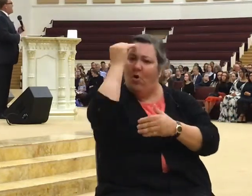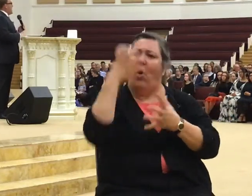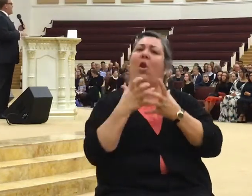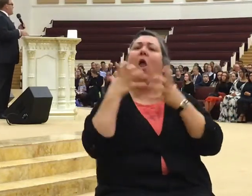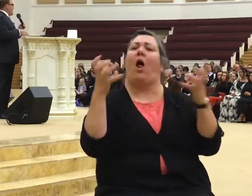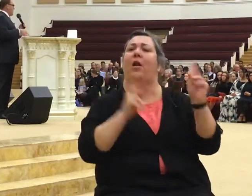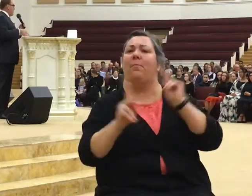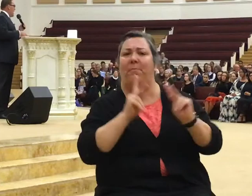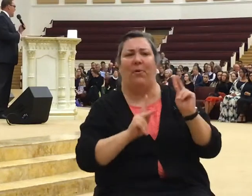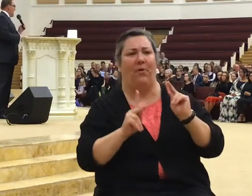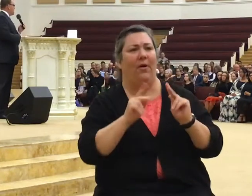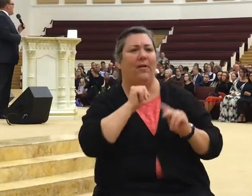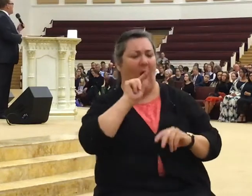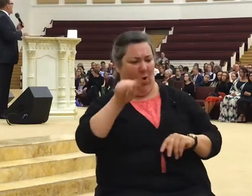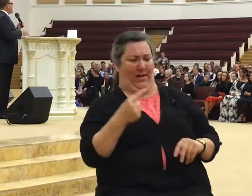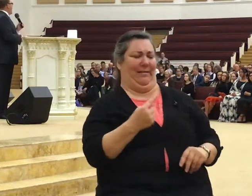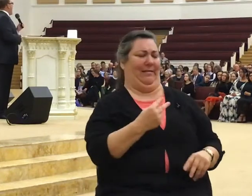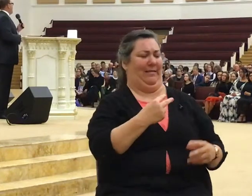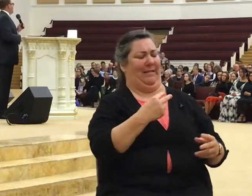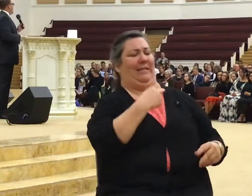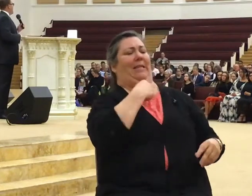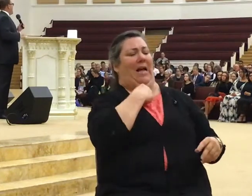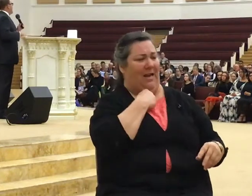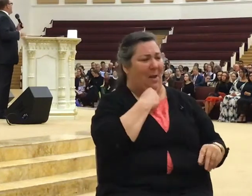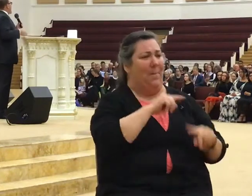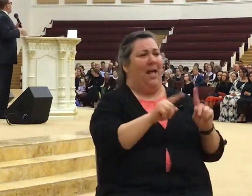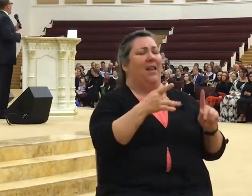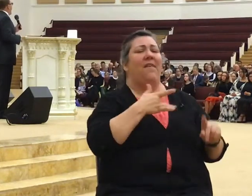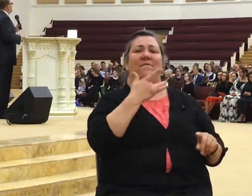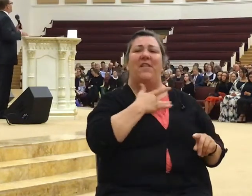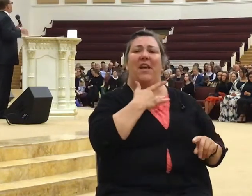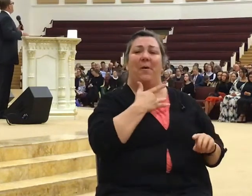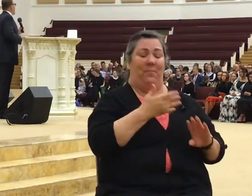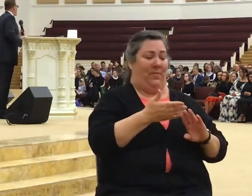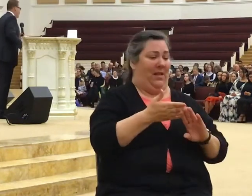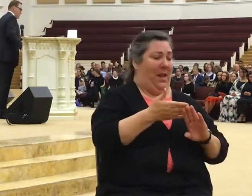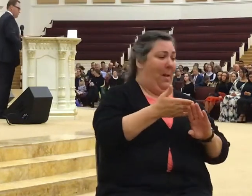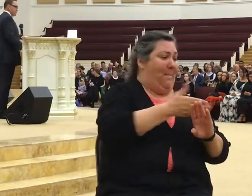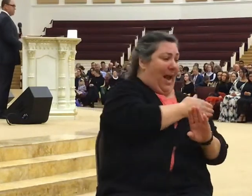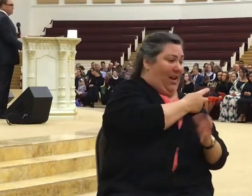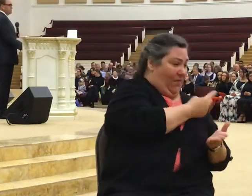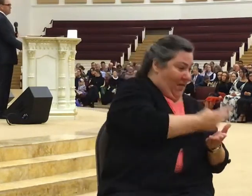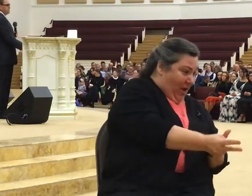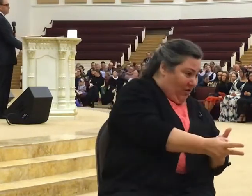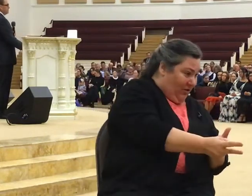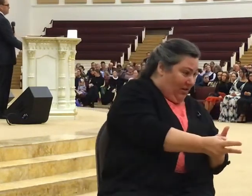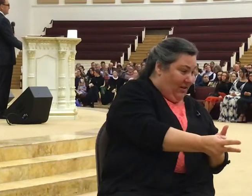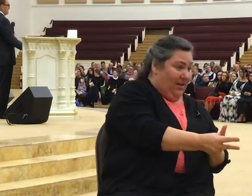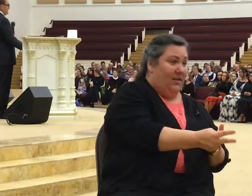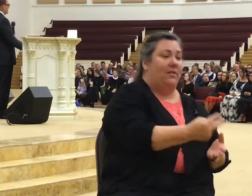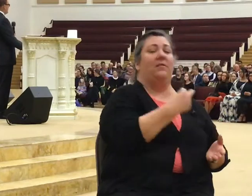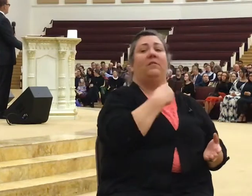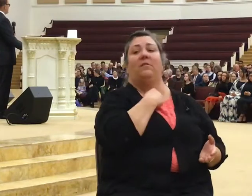people that are not only hung up, they're trapped in past failures.